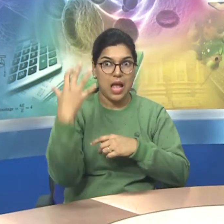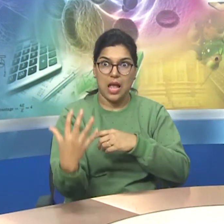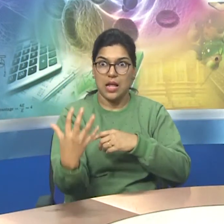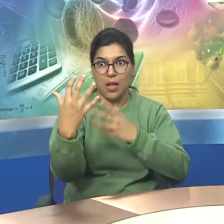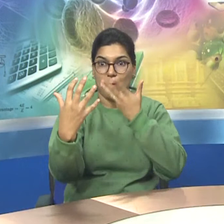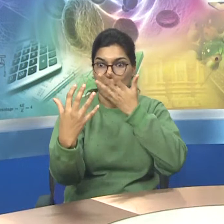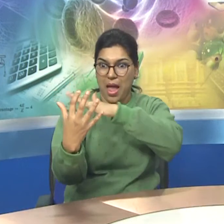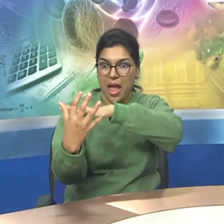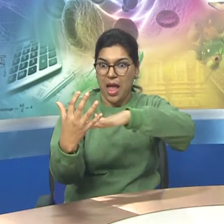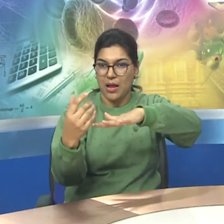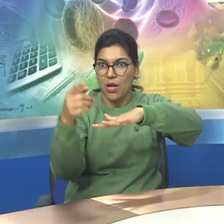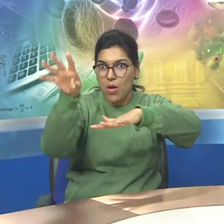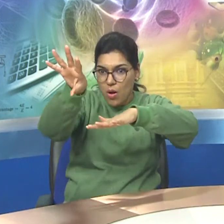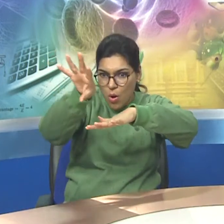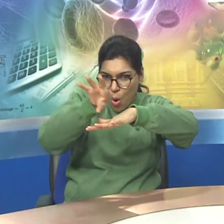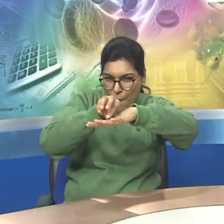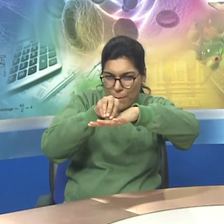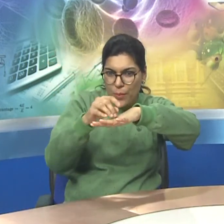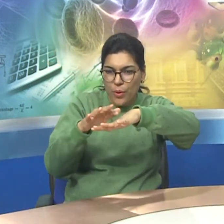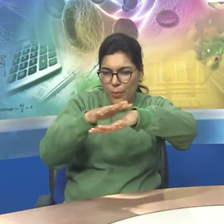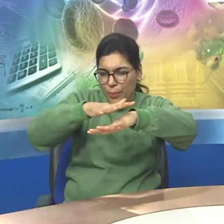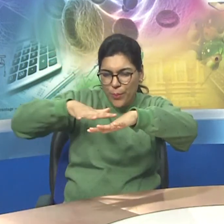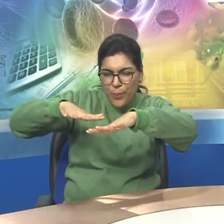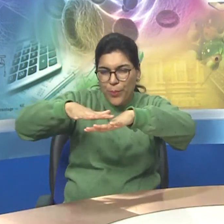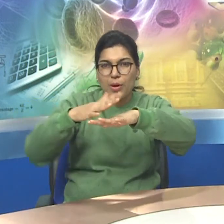It means shining bubbles in the river.